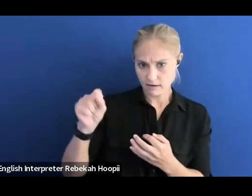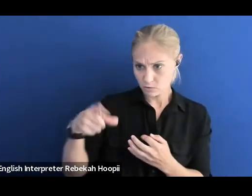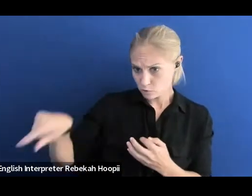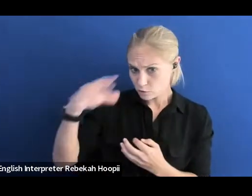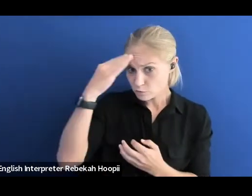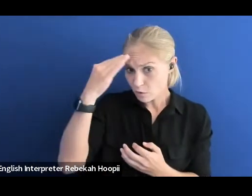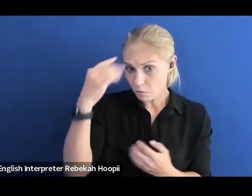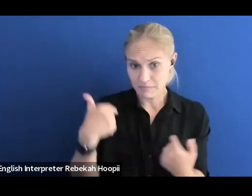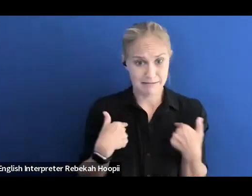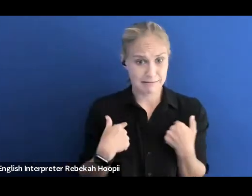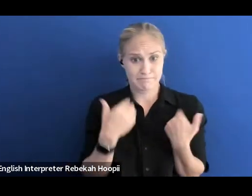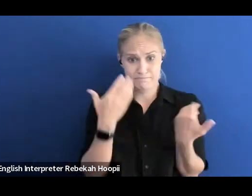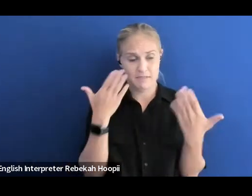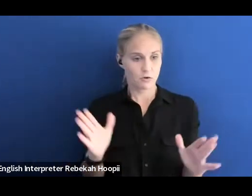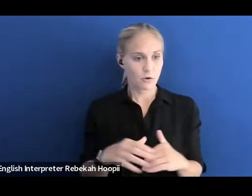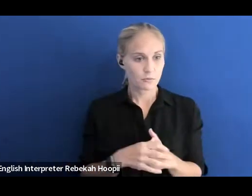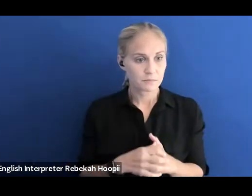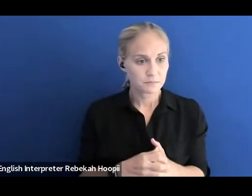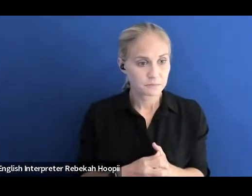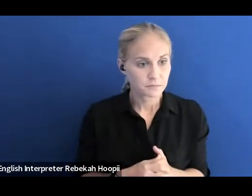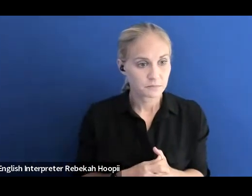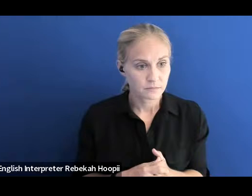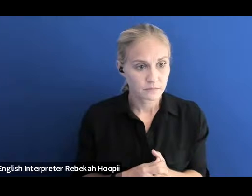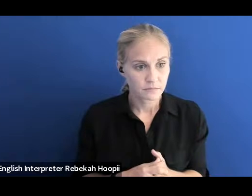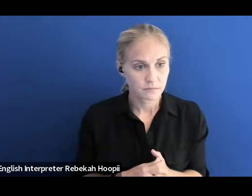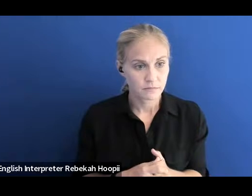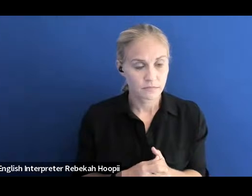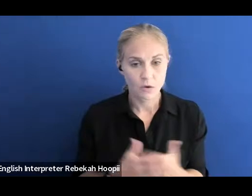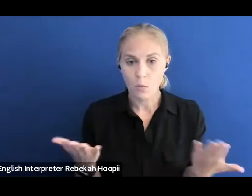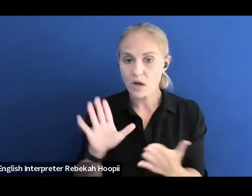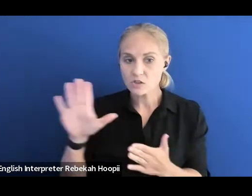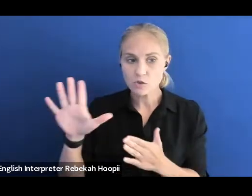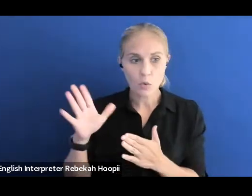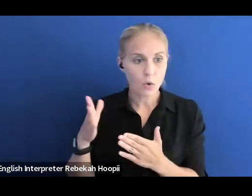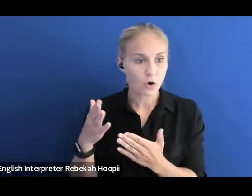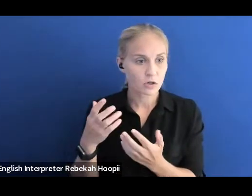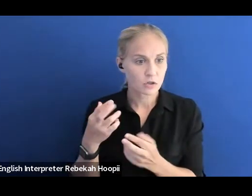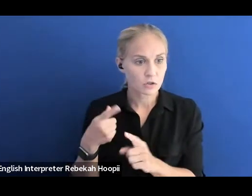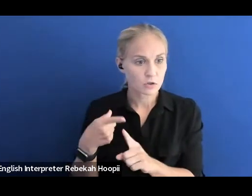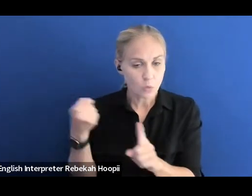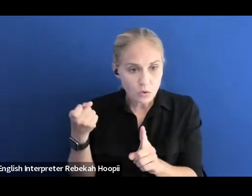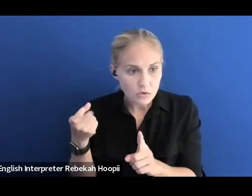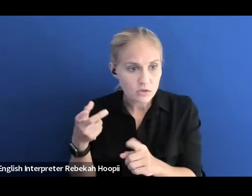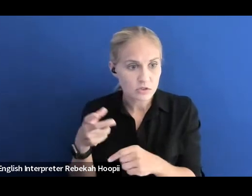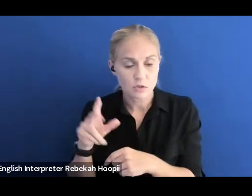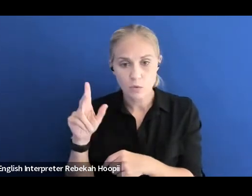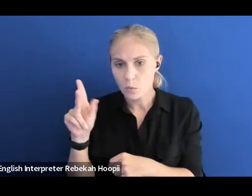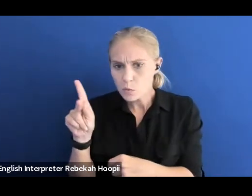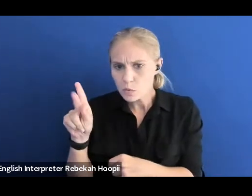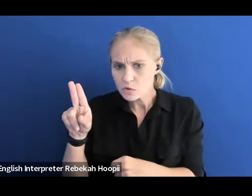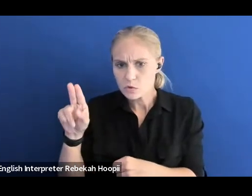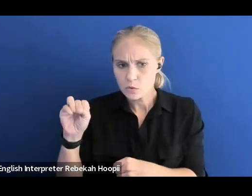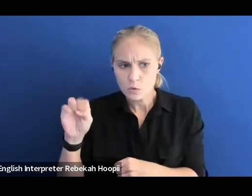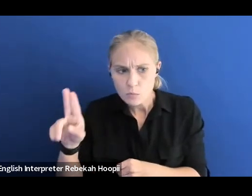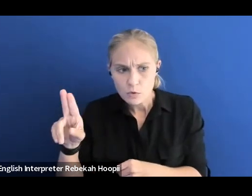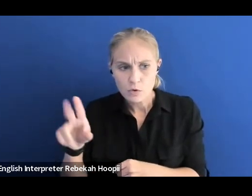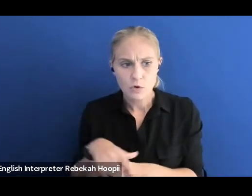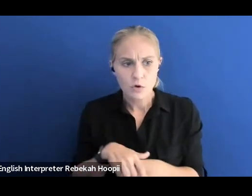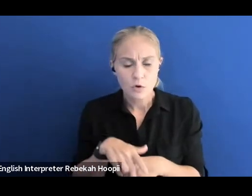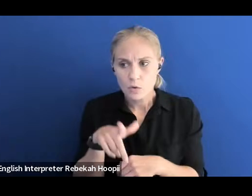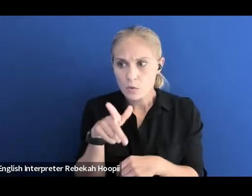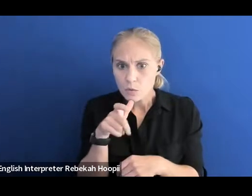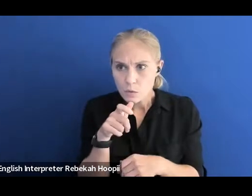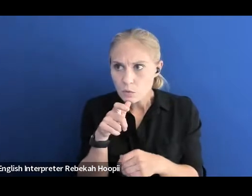Because I don't, and it's not listed. Who is your source? Nanai Kekumu. Who are you referencing?